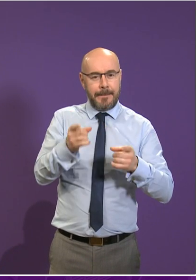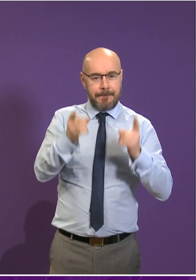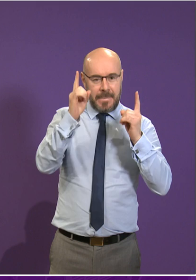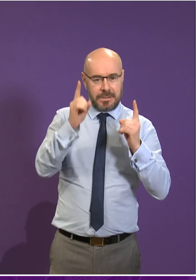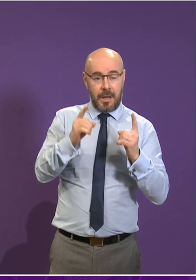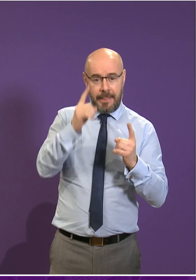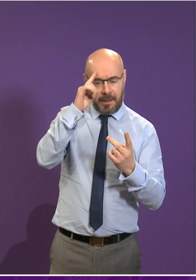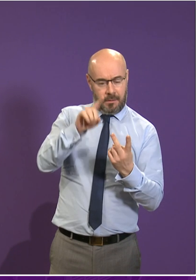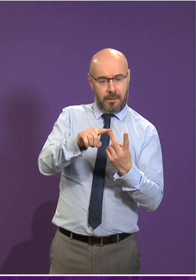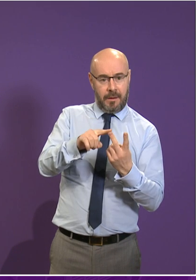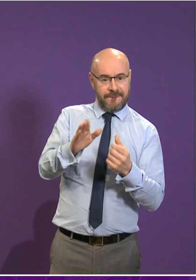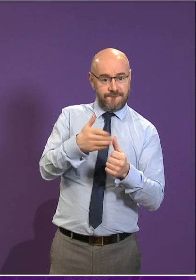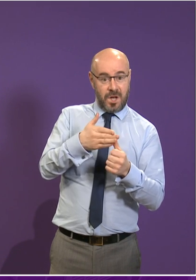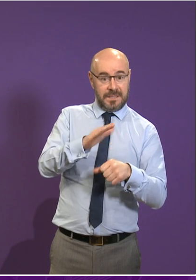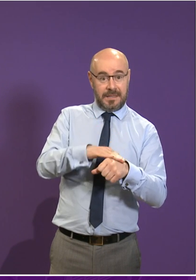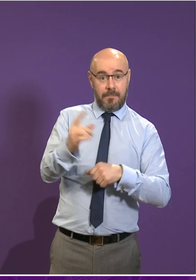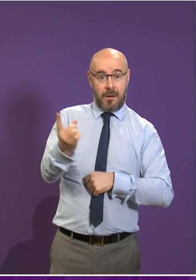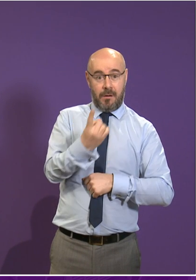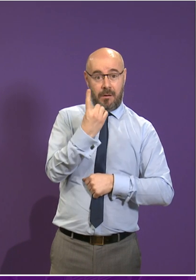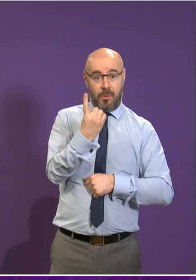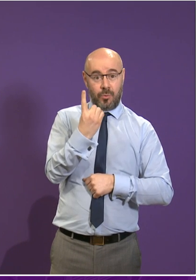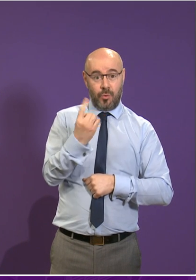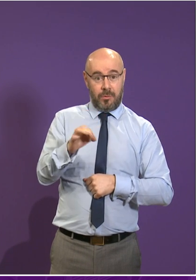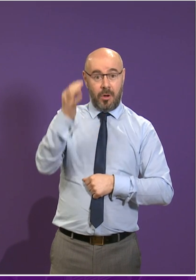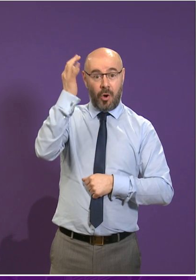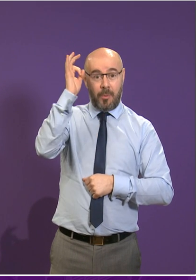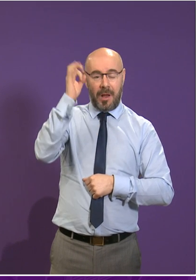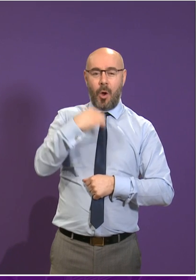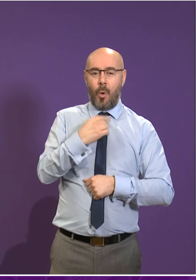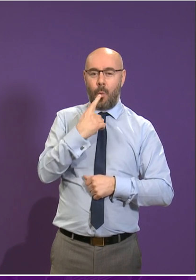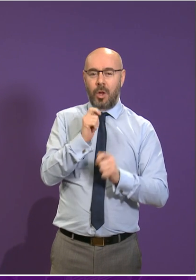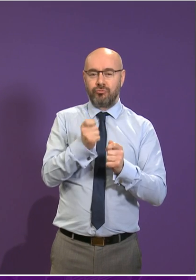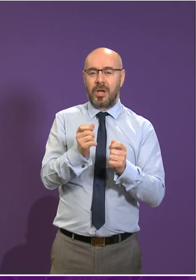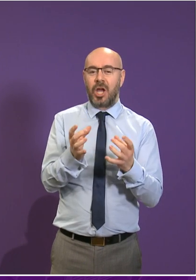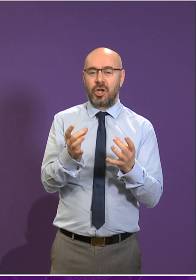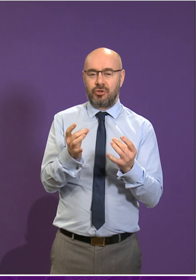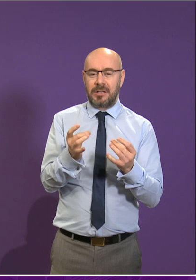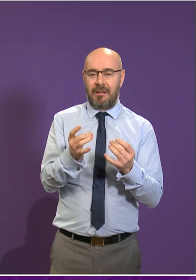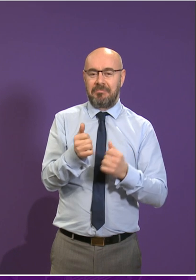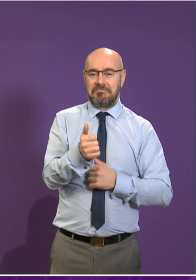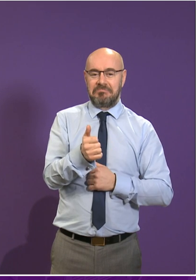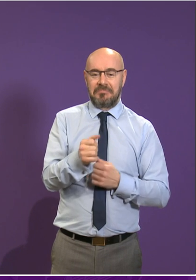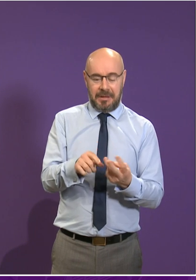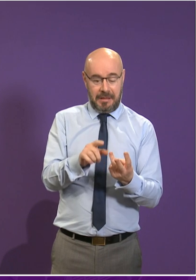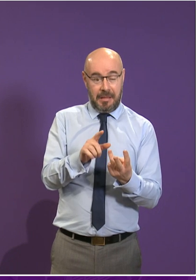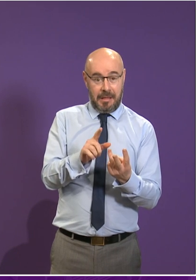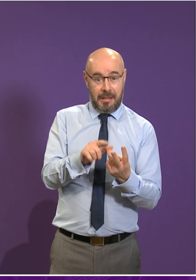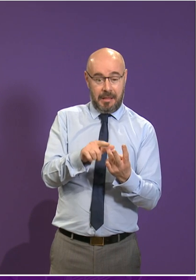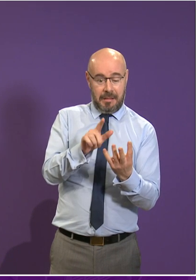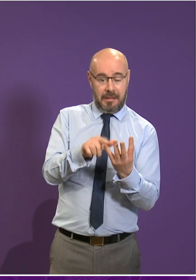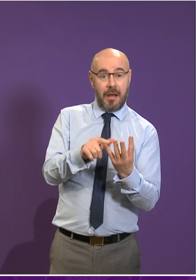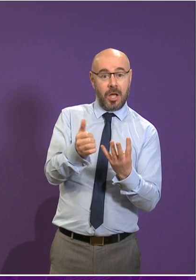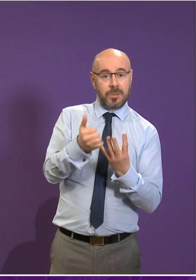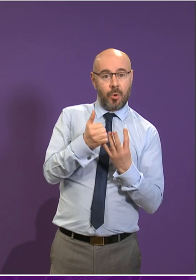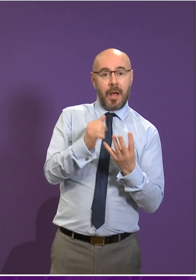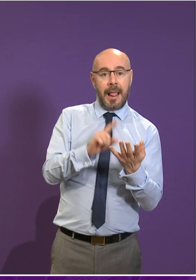first appearance at a committee. As a minister, yes, yeah, it is. Yep. Excellent. We'll be gentle with you. And supporting both of those this morning, we